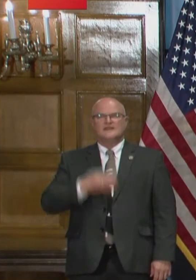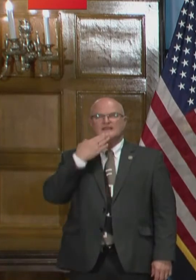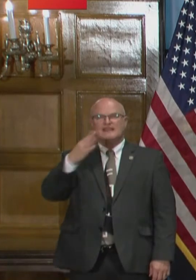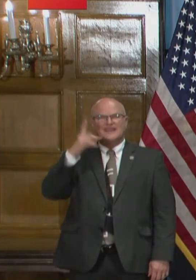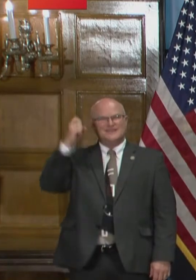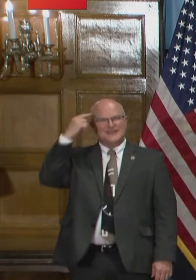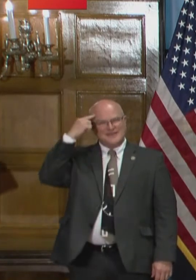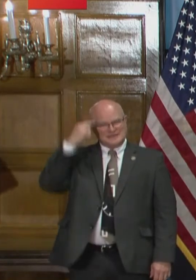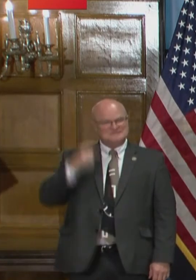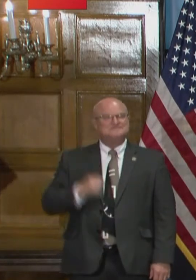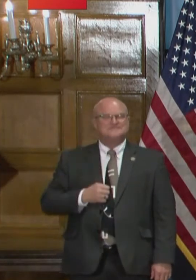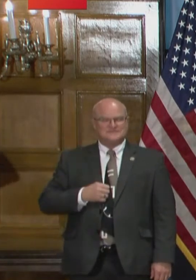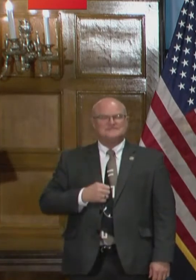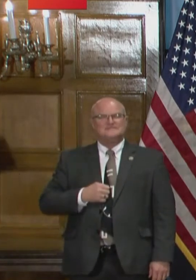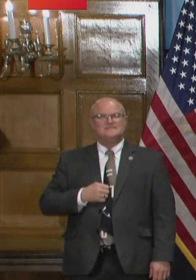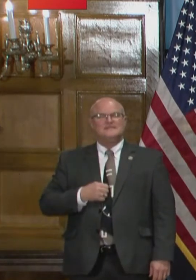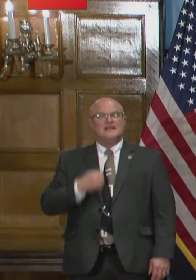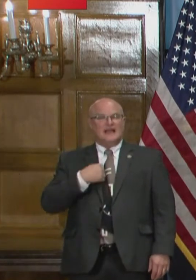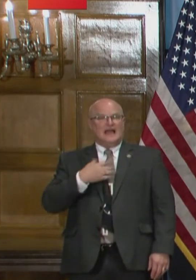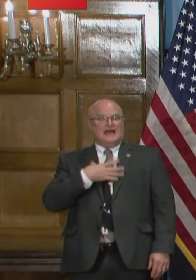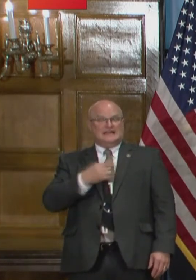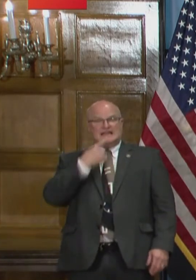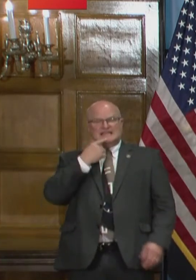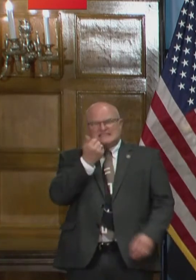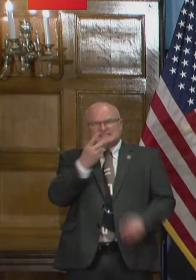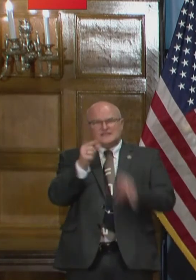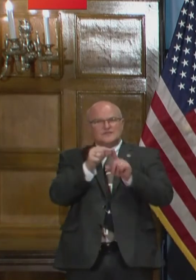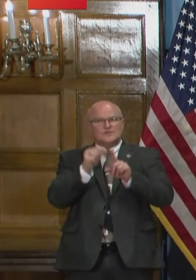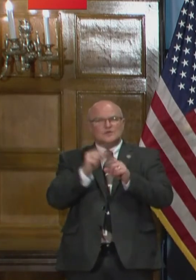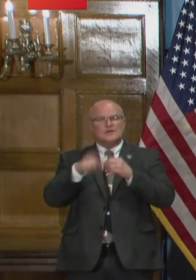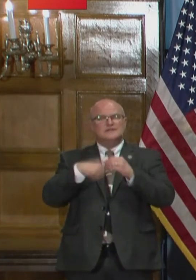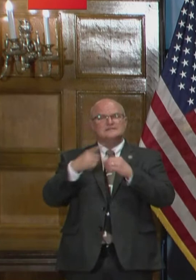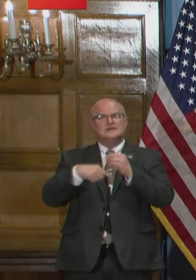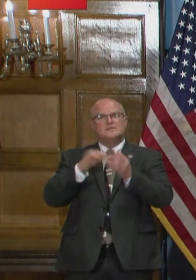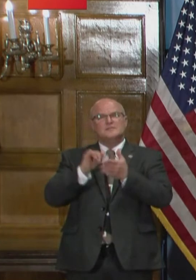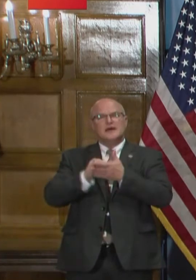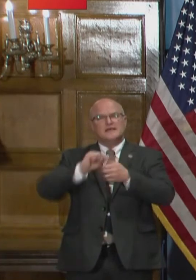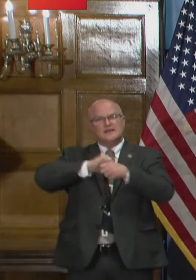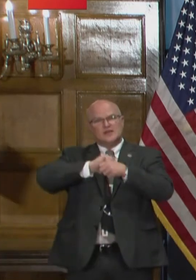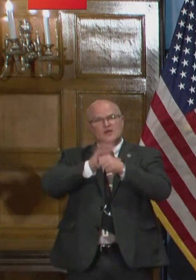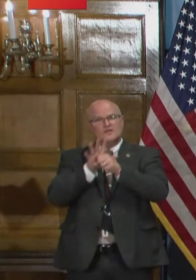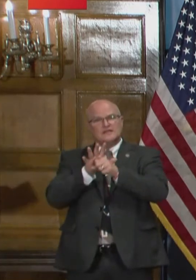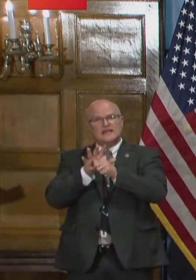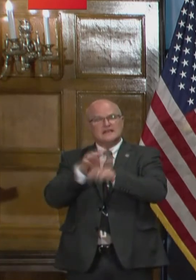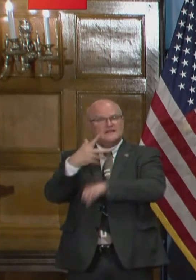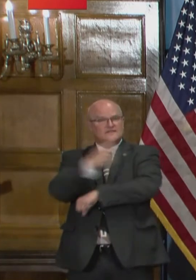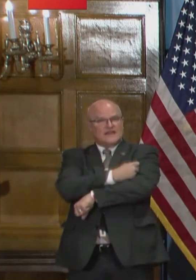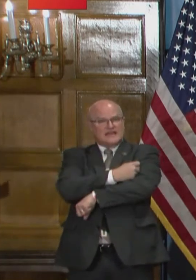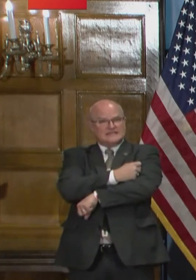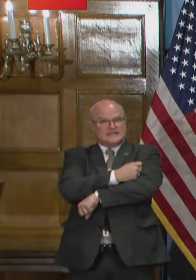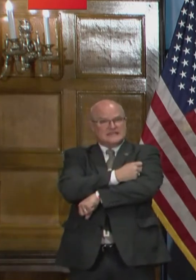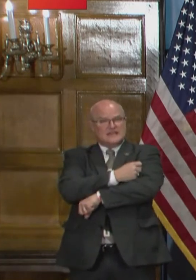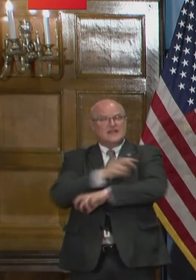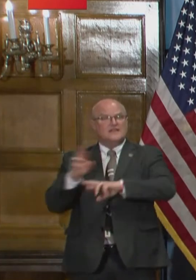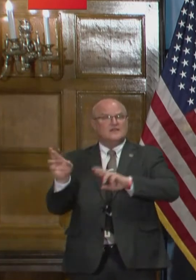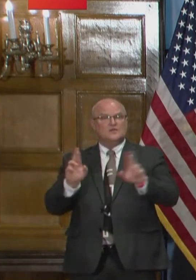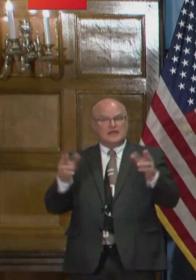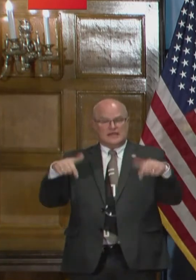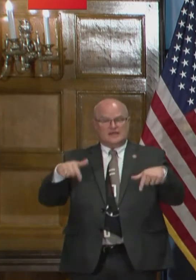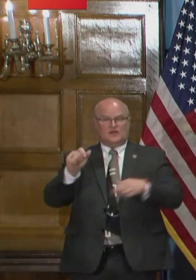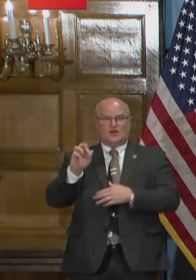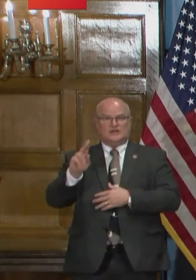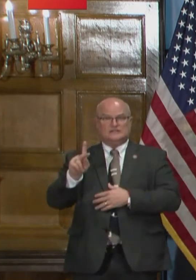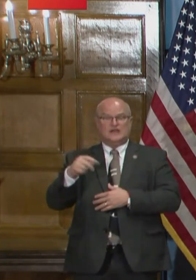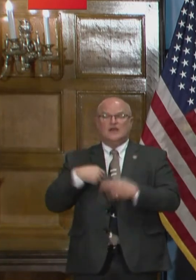Thank you, Governor. I'd like to say a few words about the COVID-19 vaccines that are available in Arkansas. We